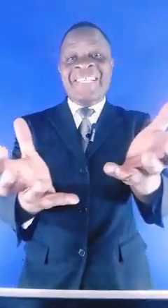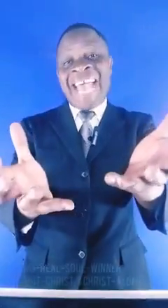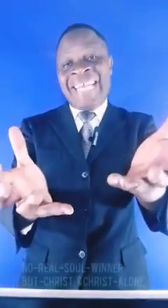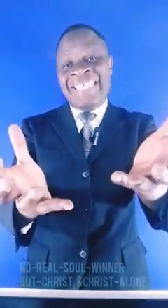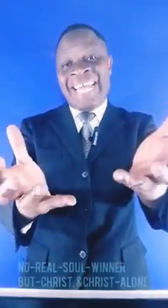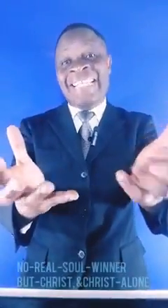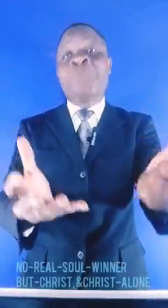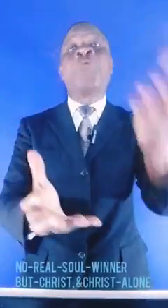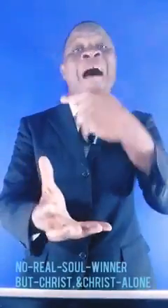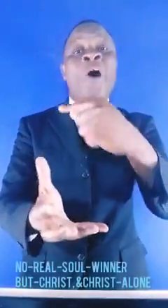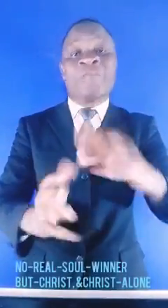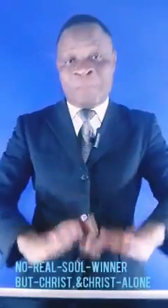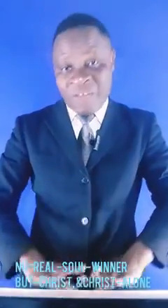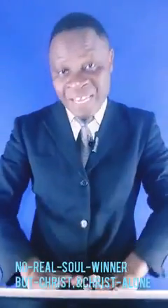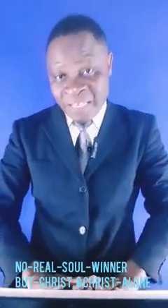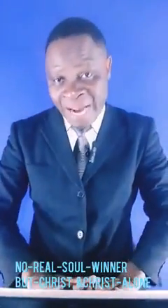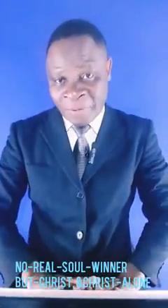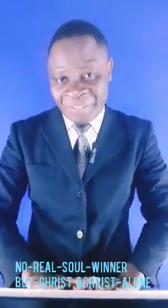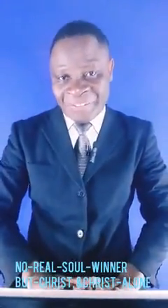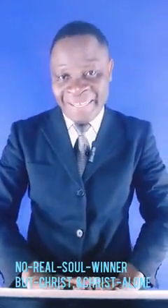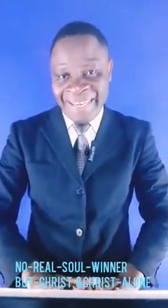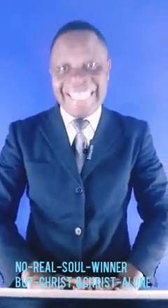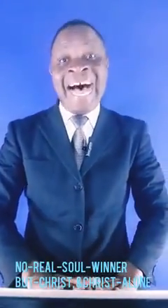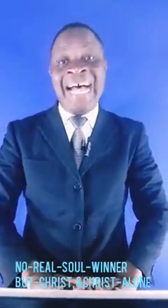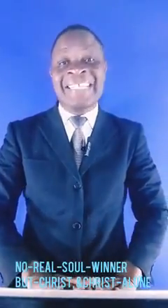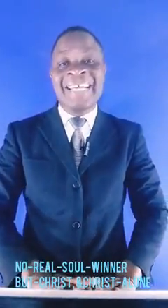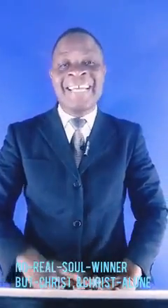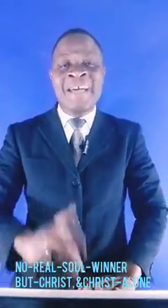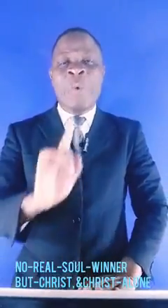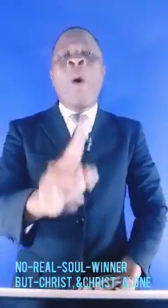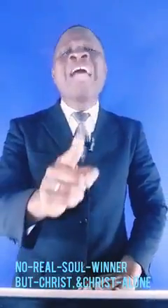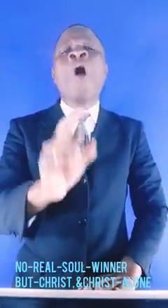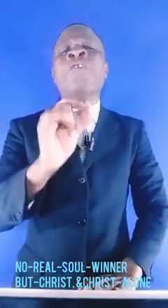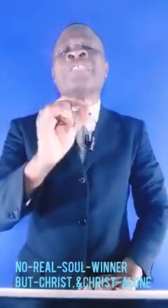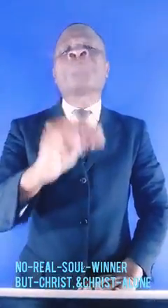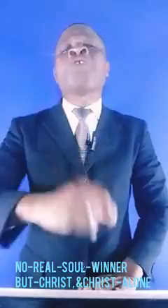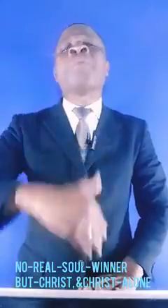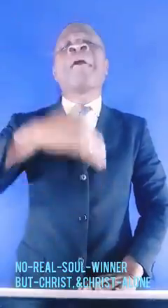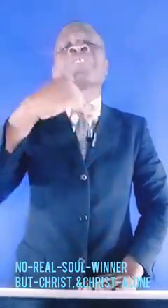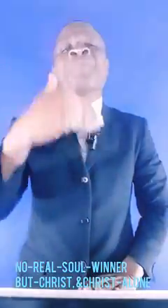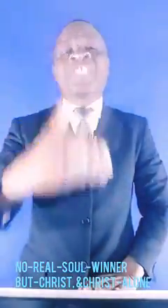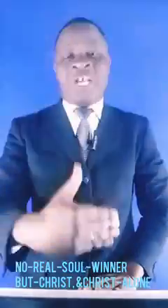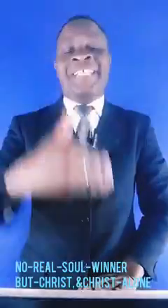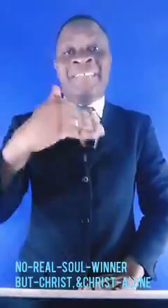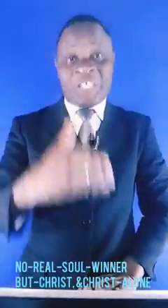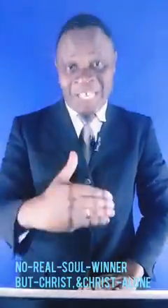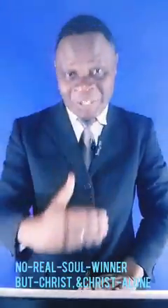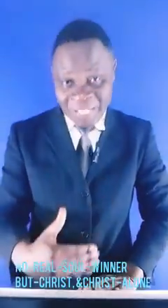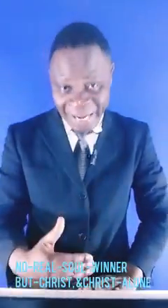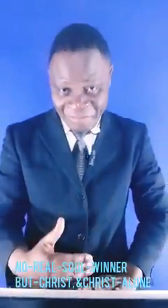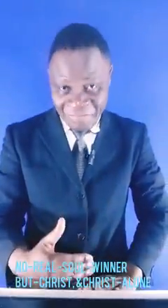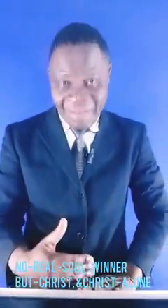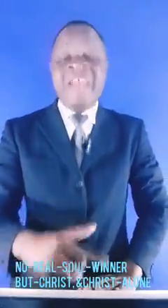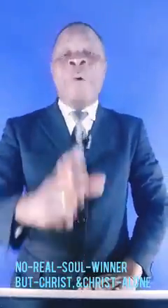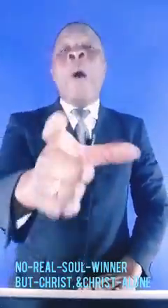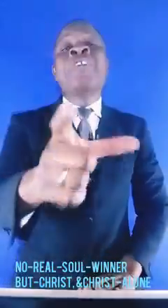I said in the one of the previous sermons that one of the problems besetting the church today, one of